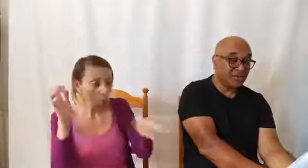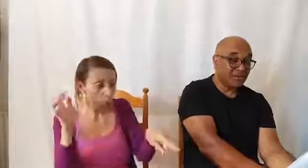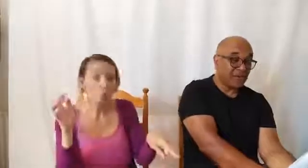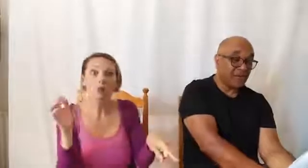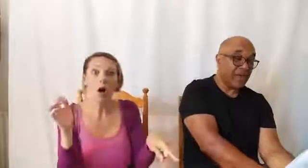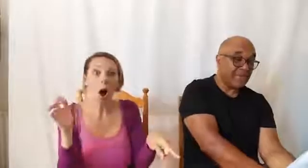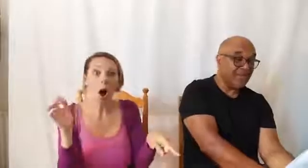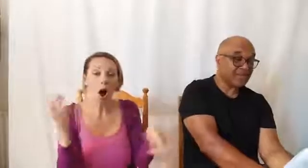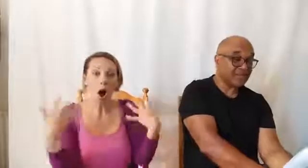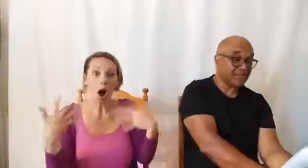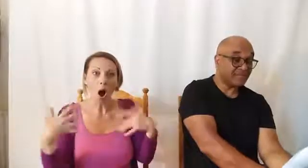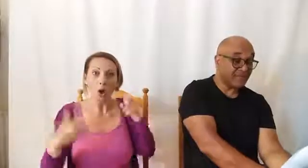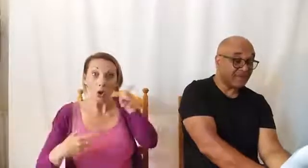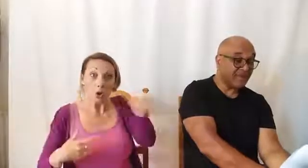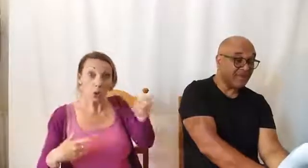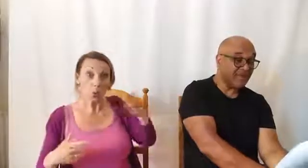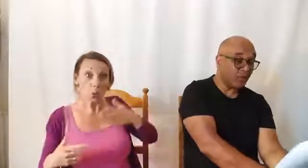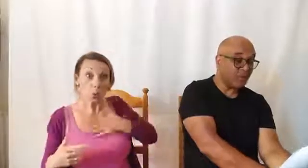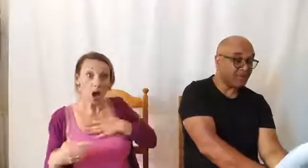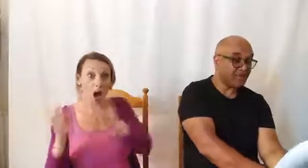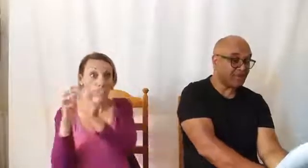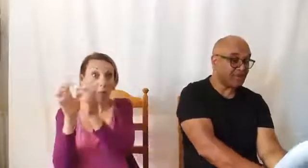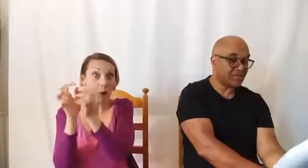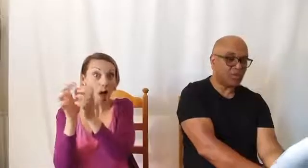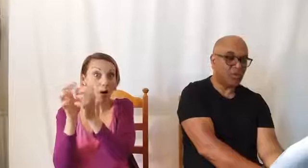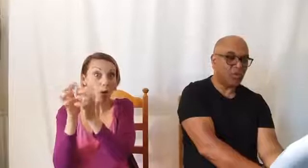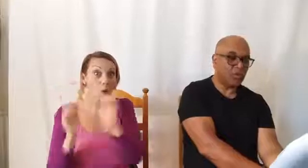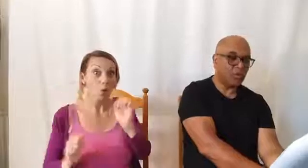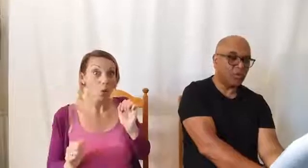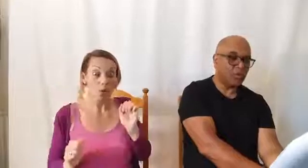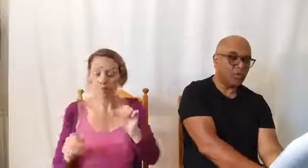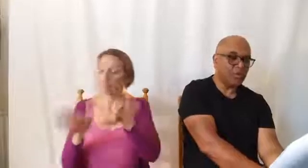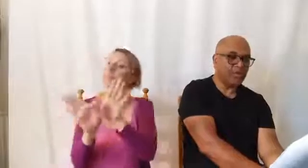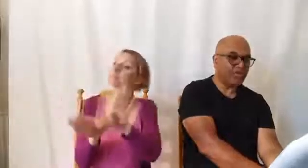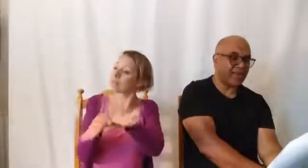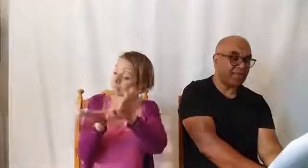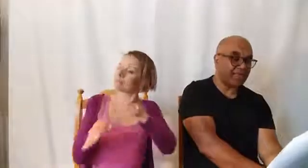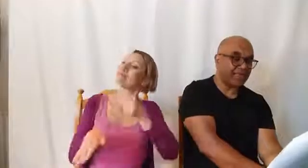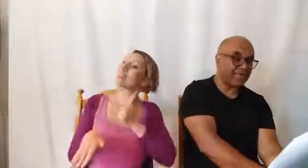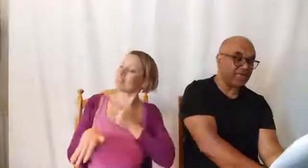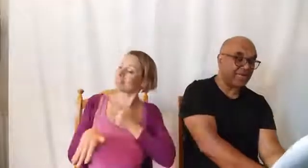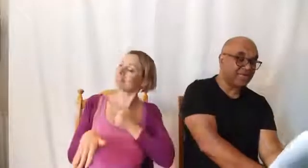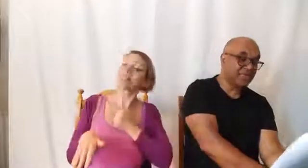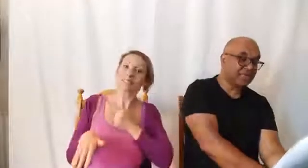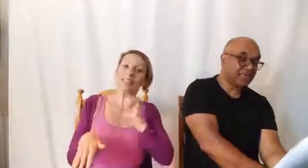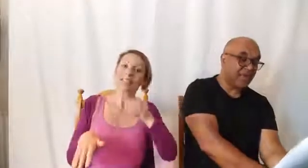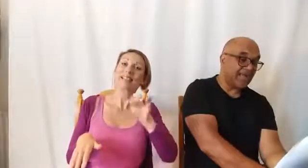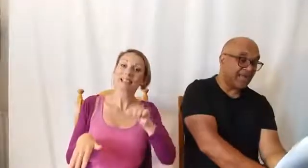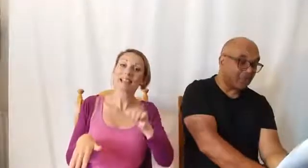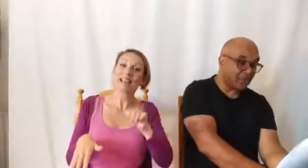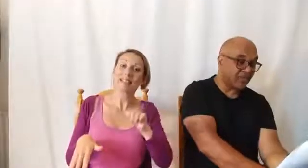"Why, yes. They're lovely, loyal creatures, always around when you need a chat, and they look after each